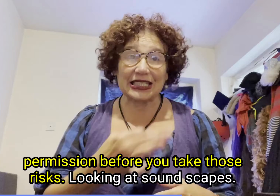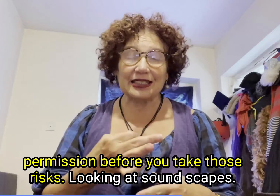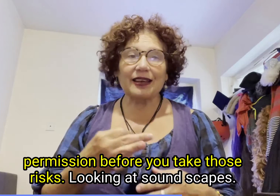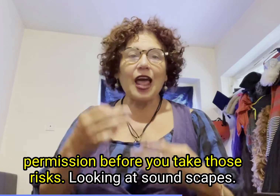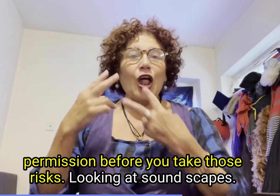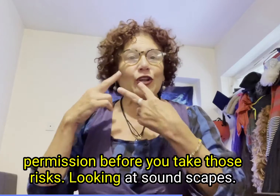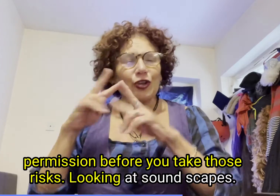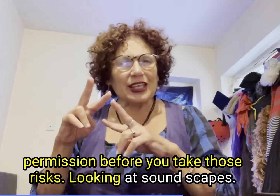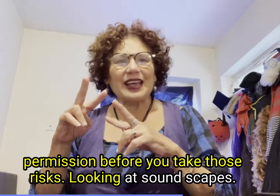risks. Looking at